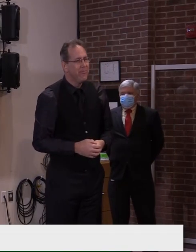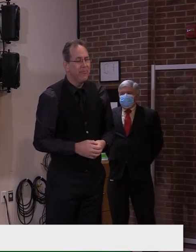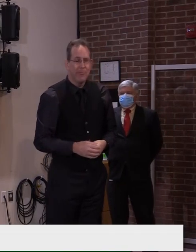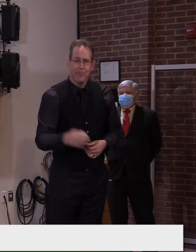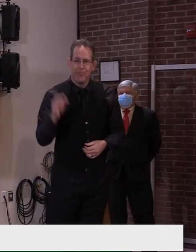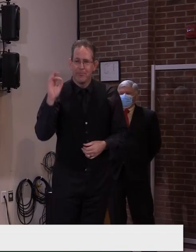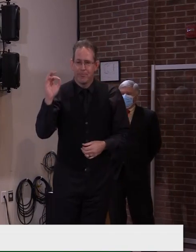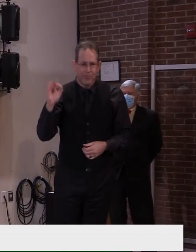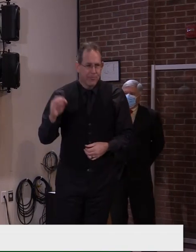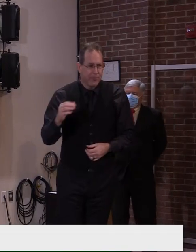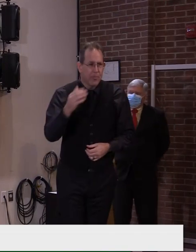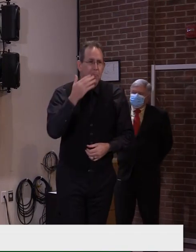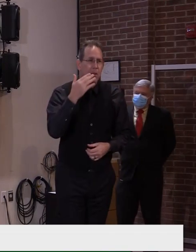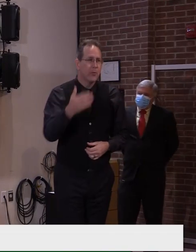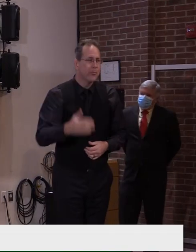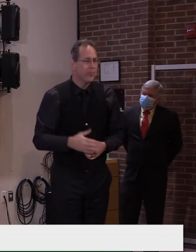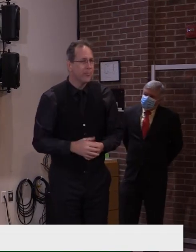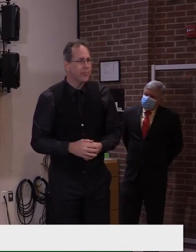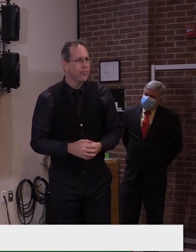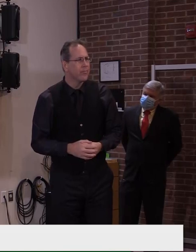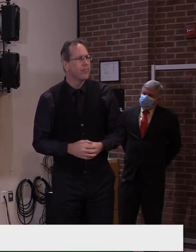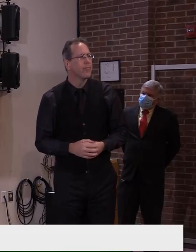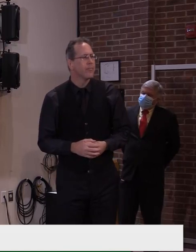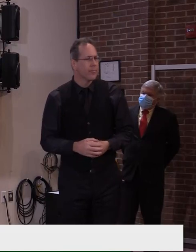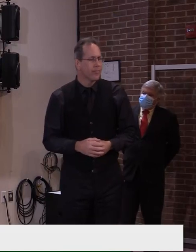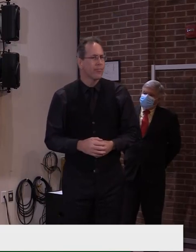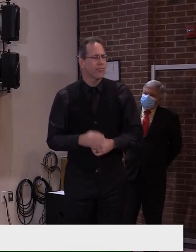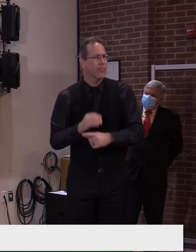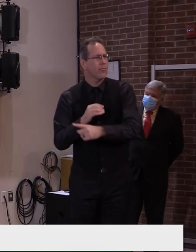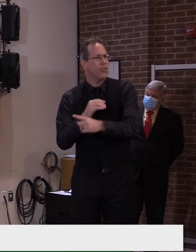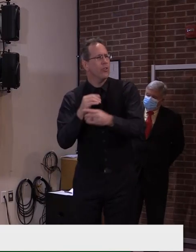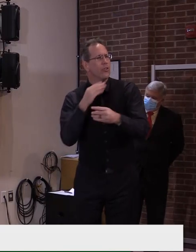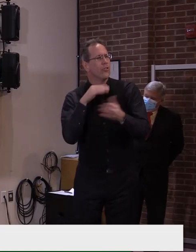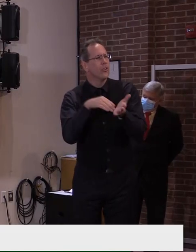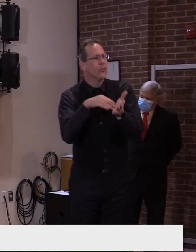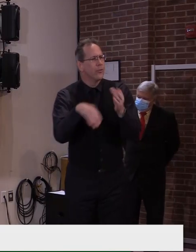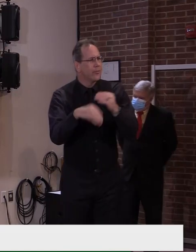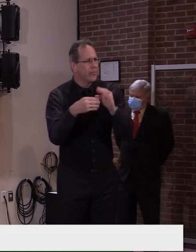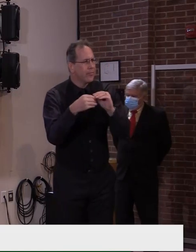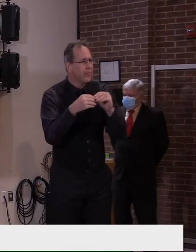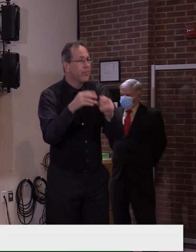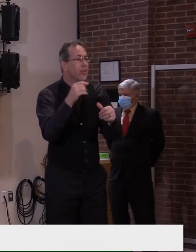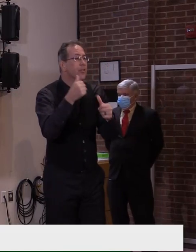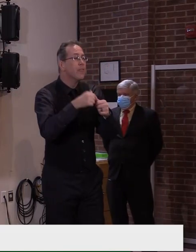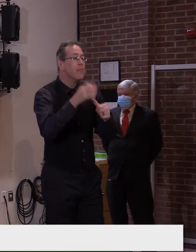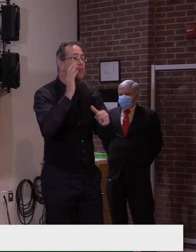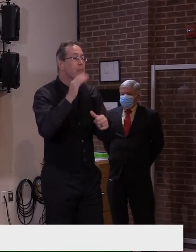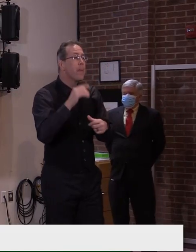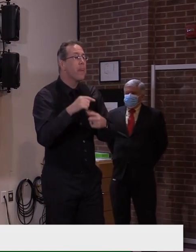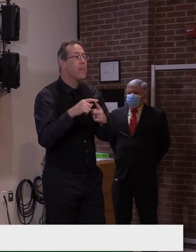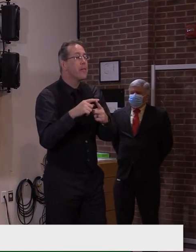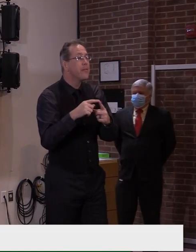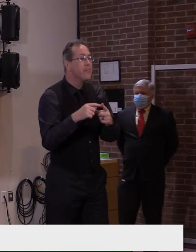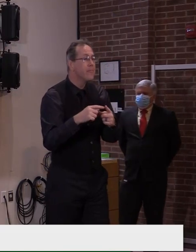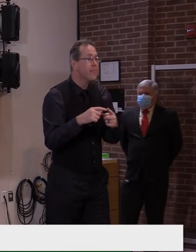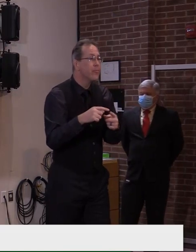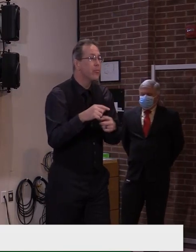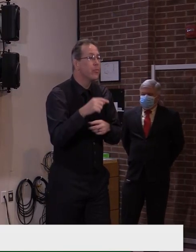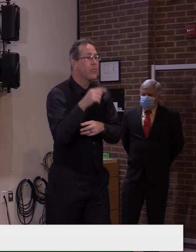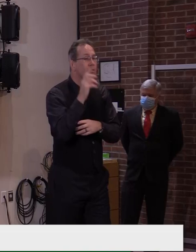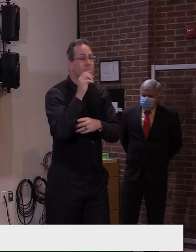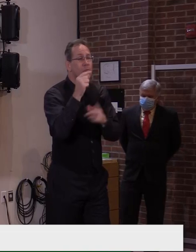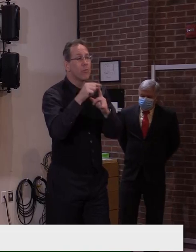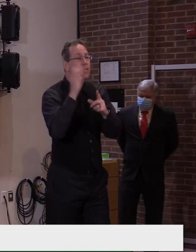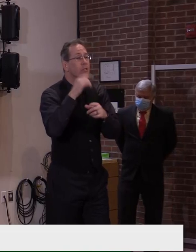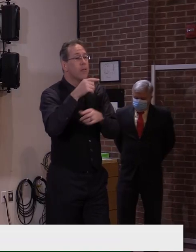And it all has to do with the transition from pandemic to endemic. And while we're pandemic, we want as much data as we